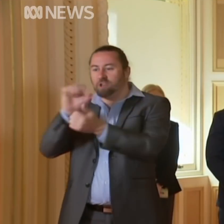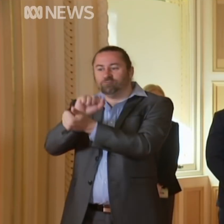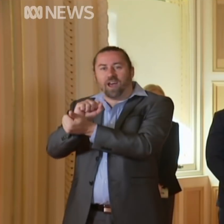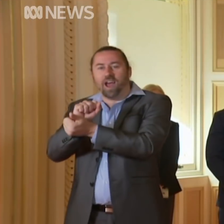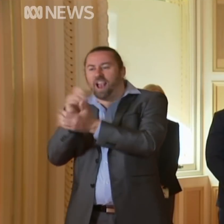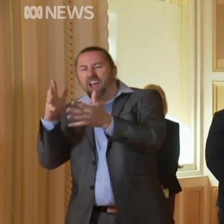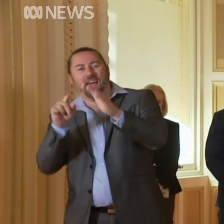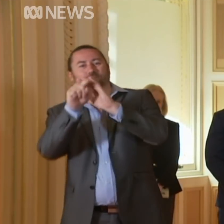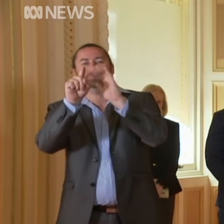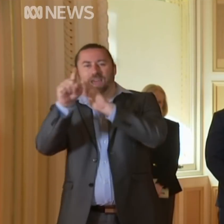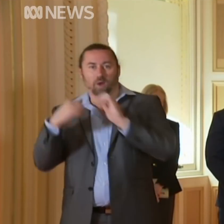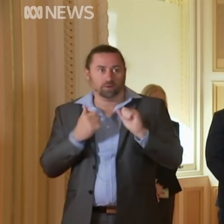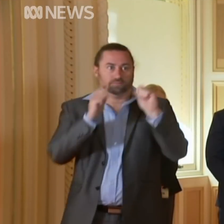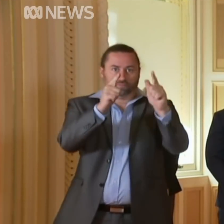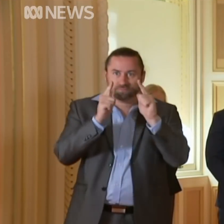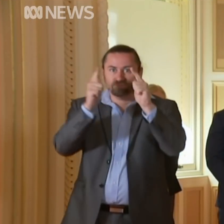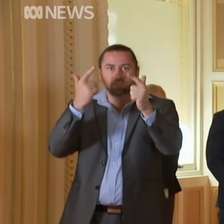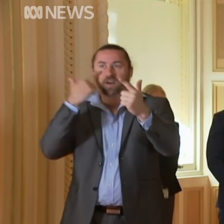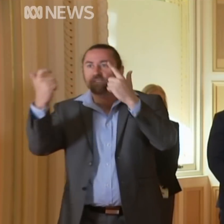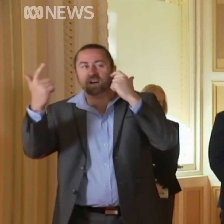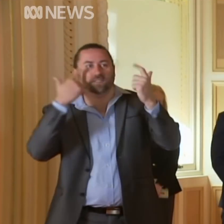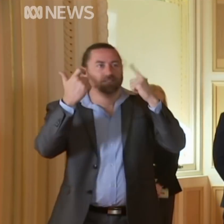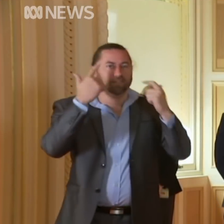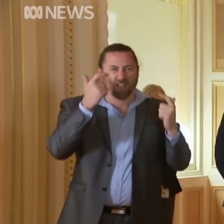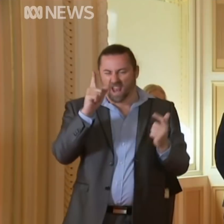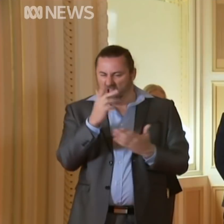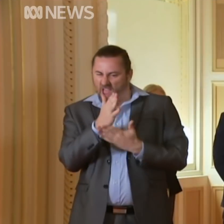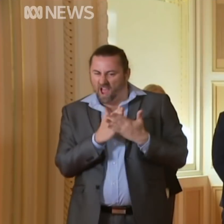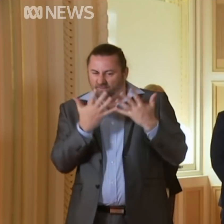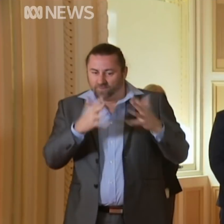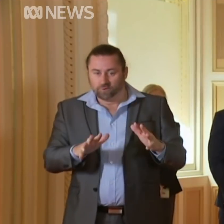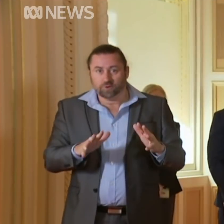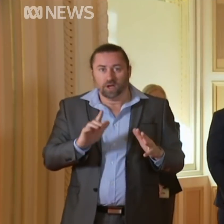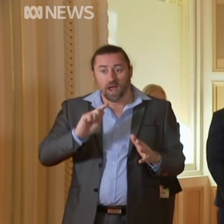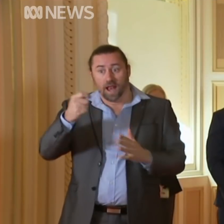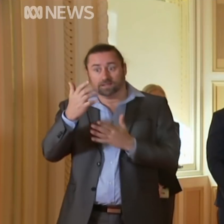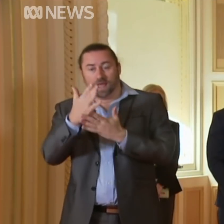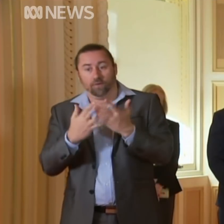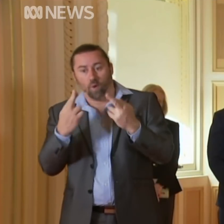approximately half of those, and we aim to have all of them located and tested